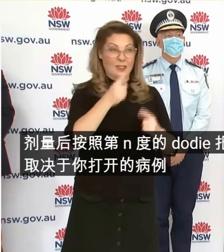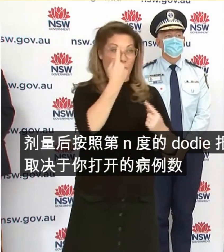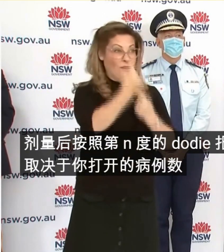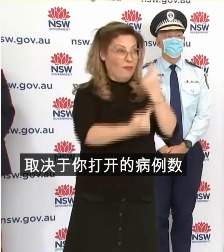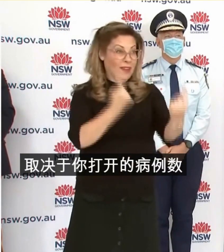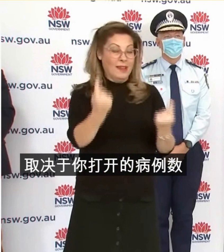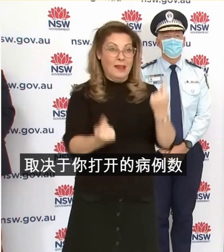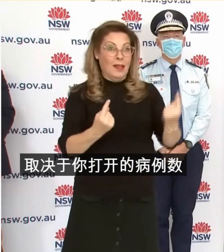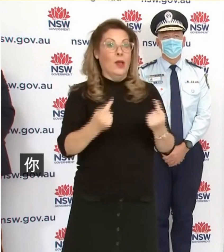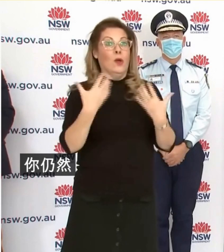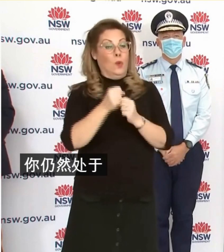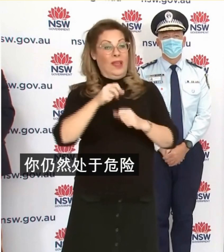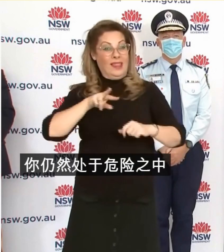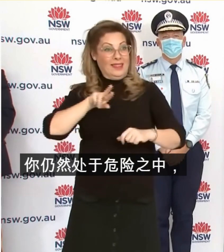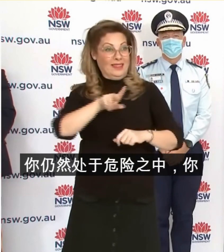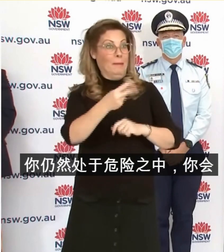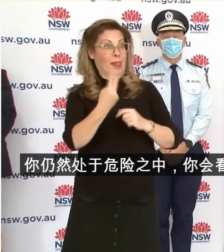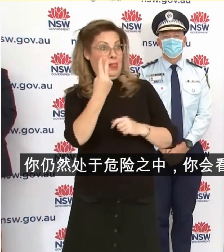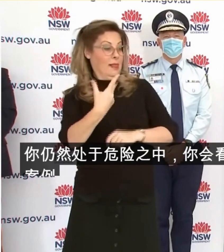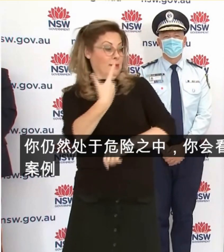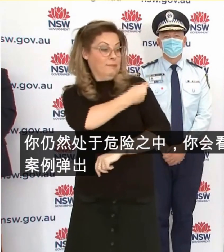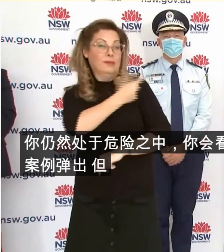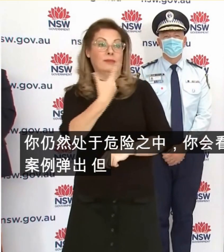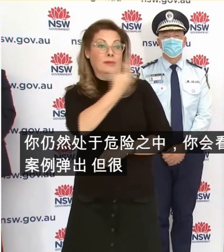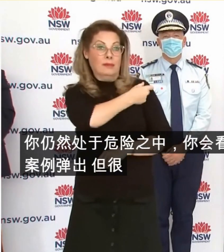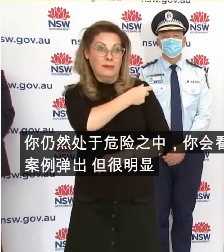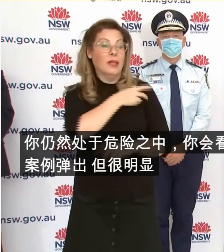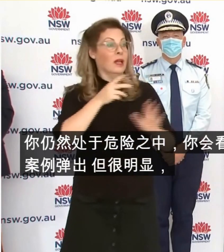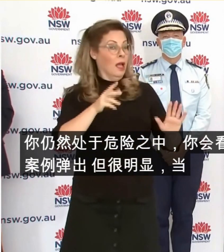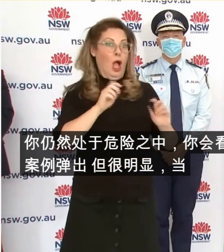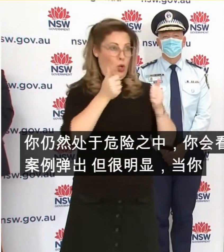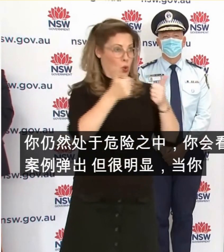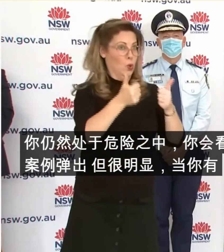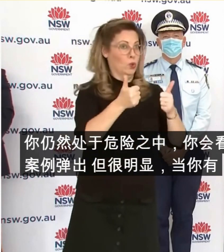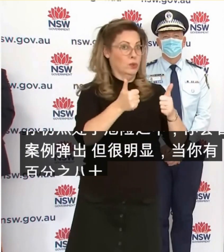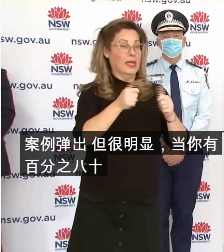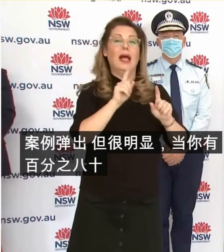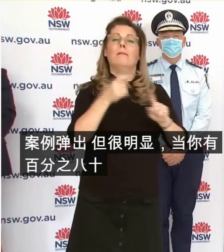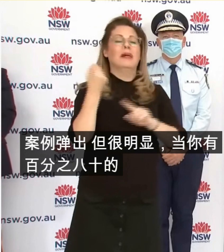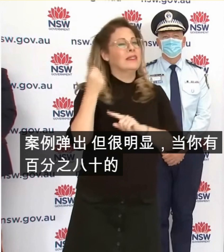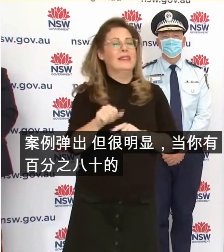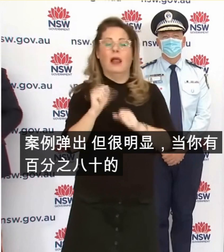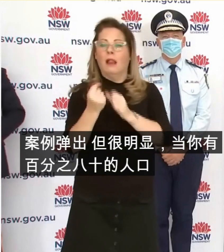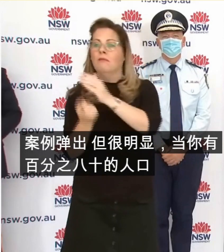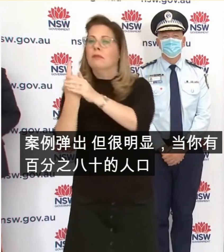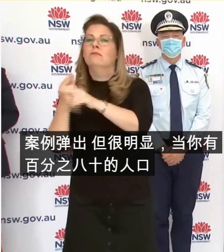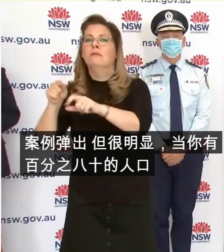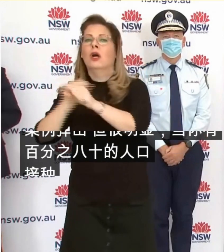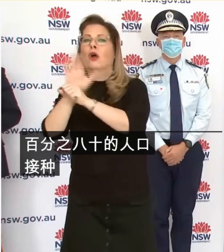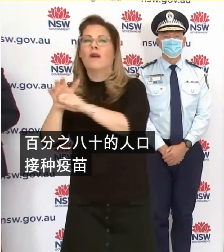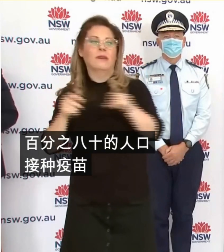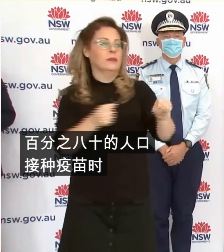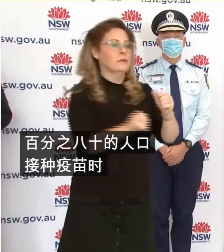depending on your case numbers, you open up, you're still at risk and you will see cases pop up. But obviously when you have 80% of